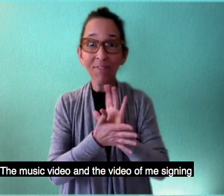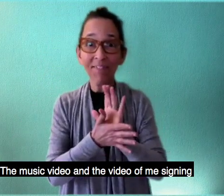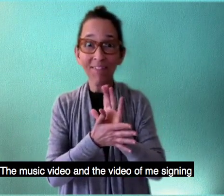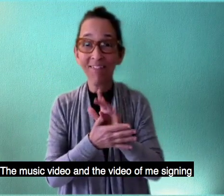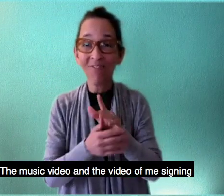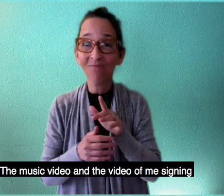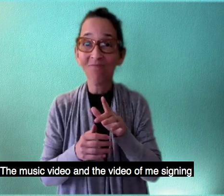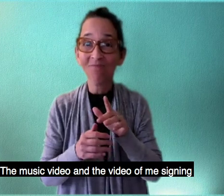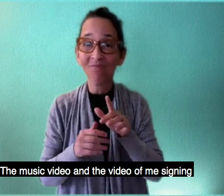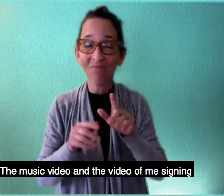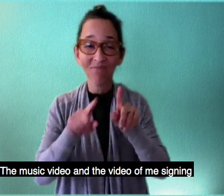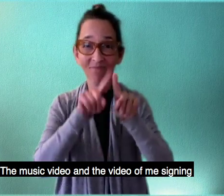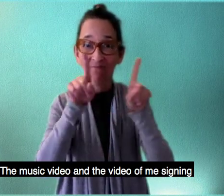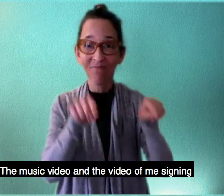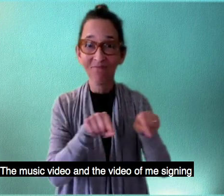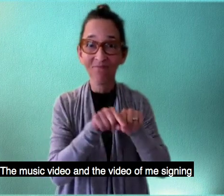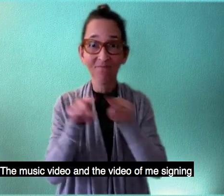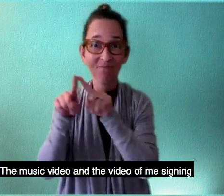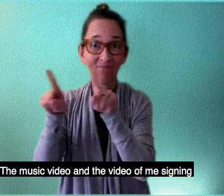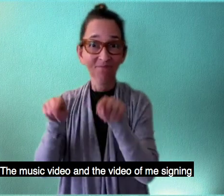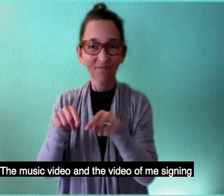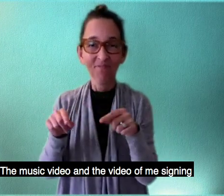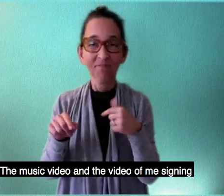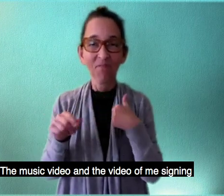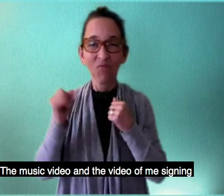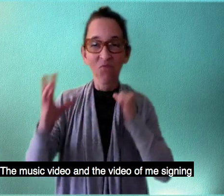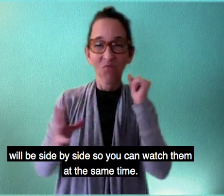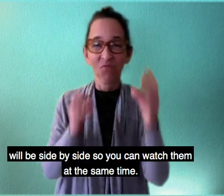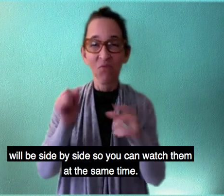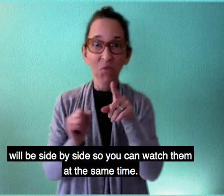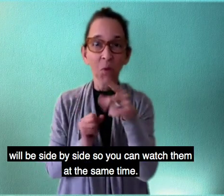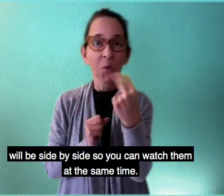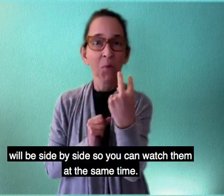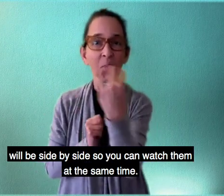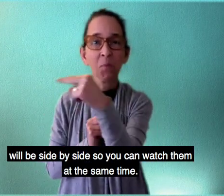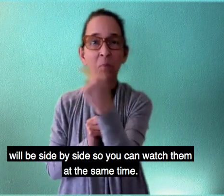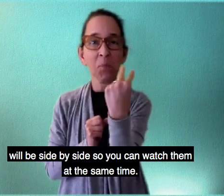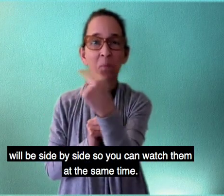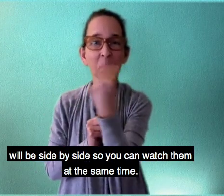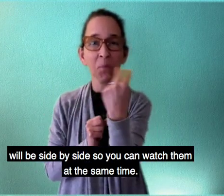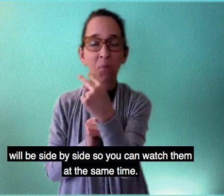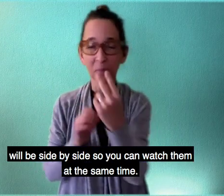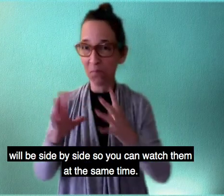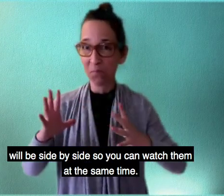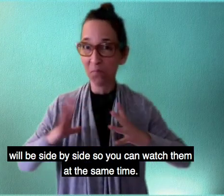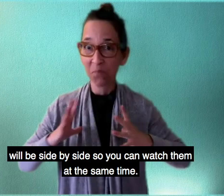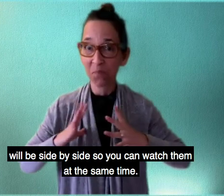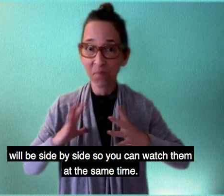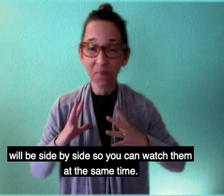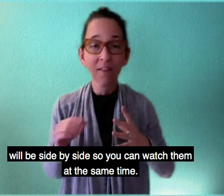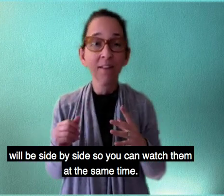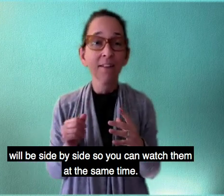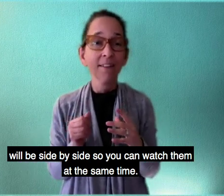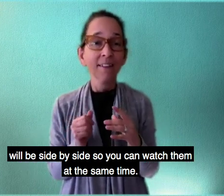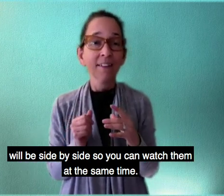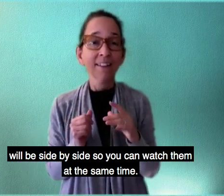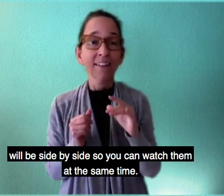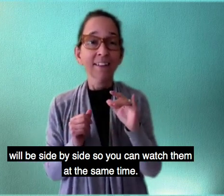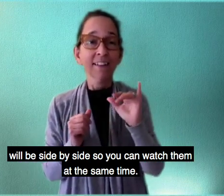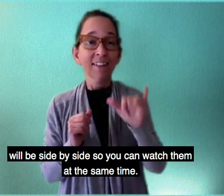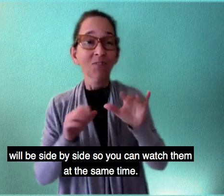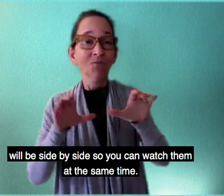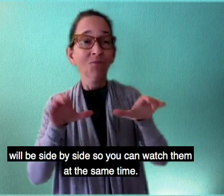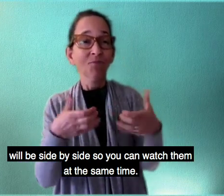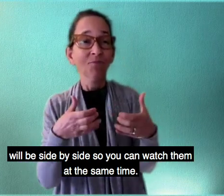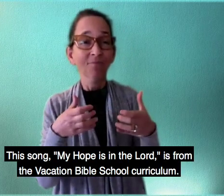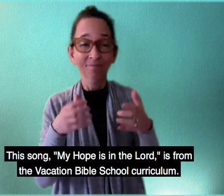The music video and the video of me signing will be side-by-side, so you can watch them at the same time.